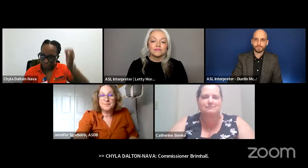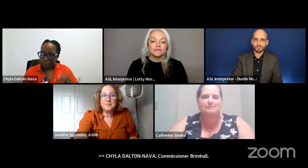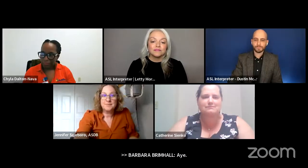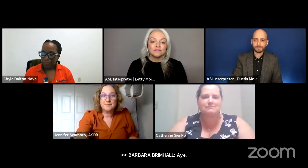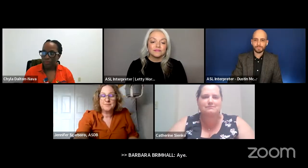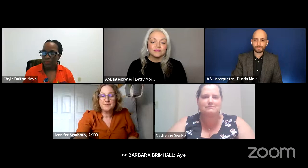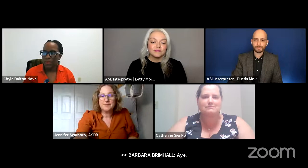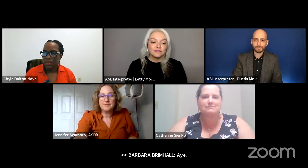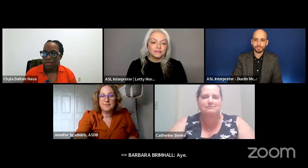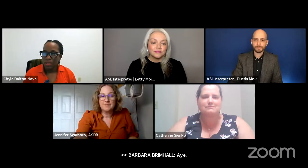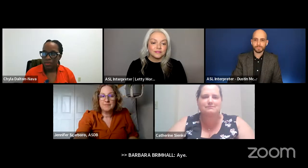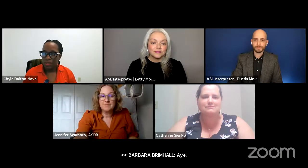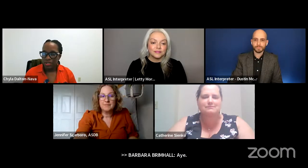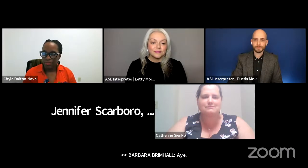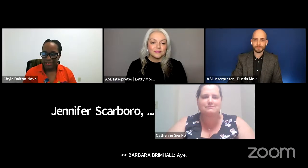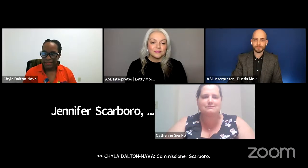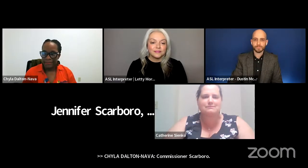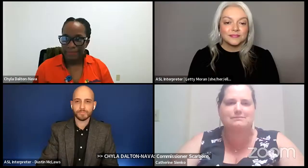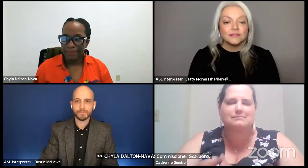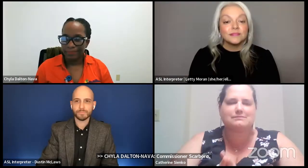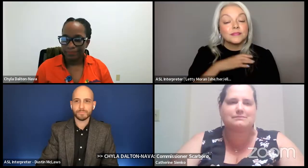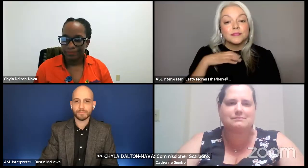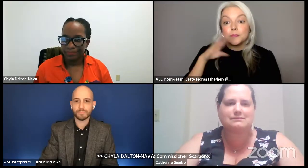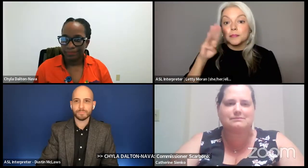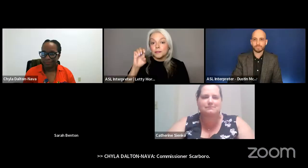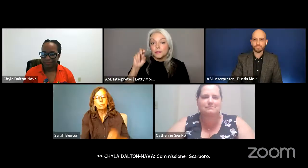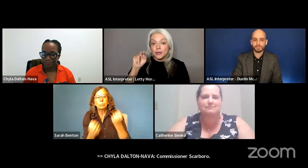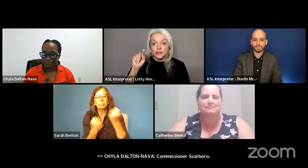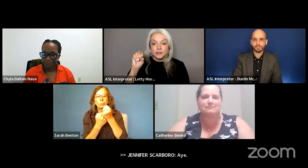Aye. Commissioner Benton,